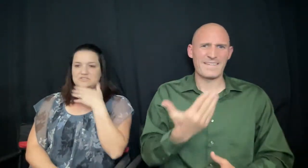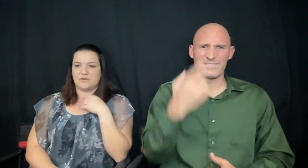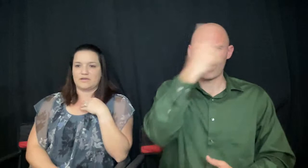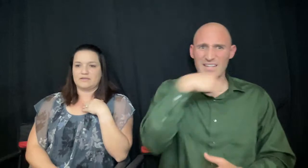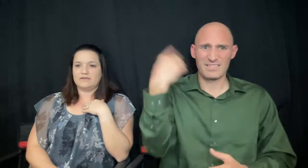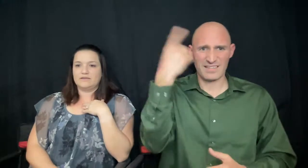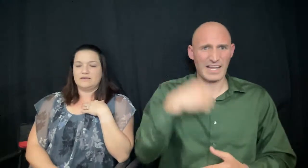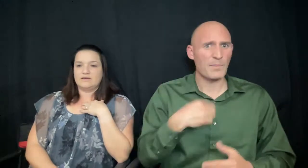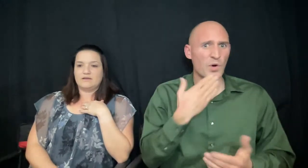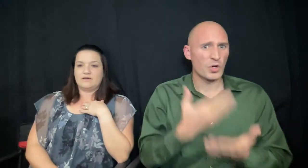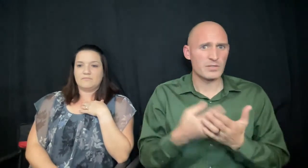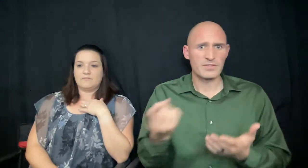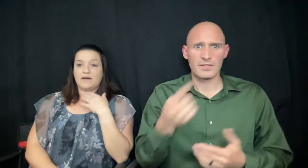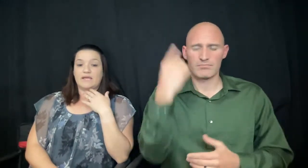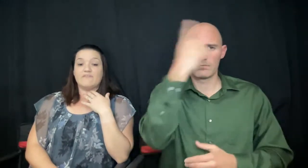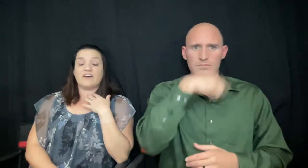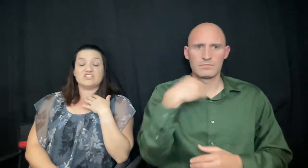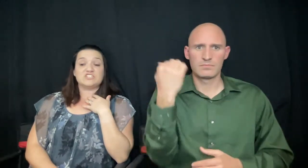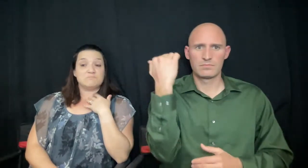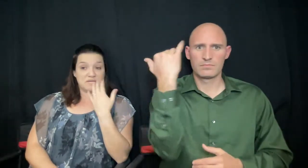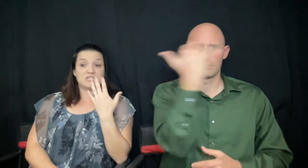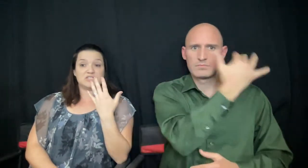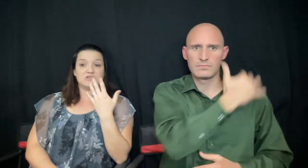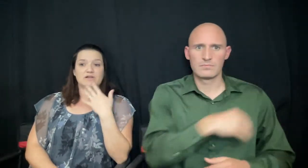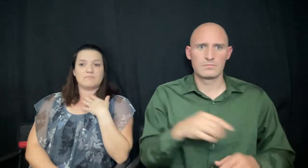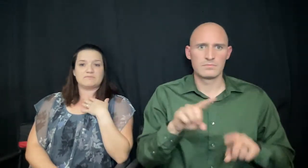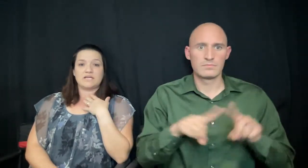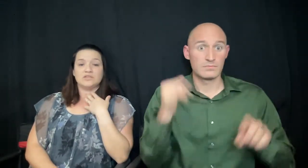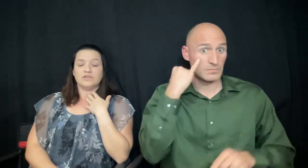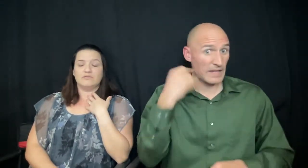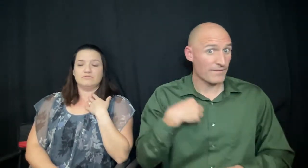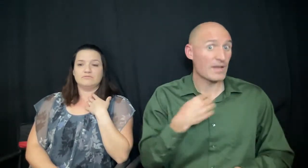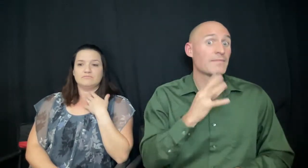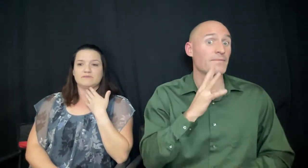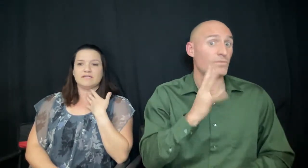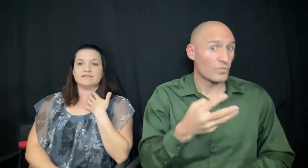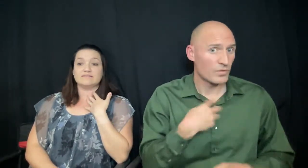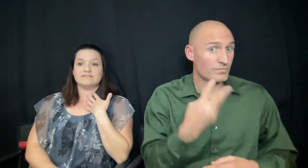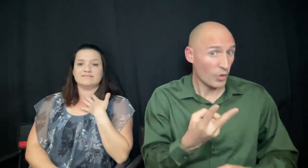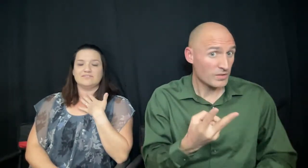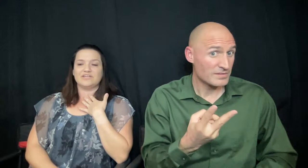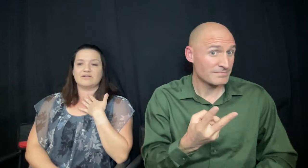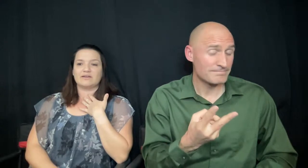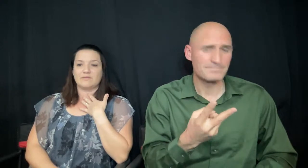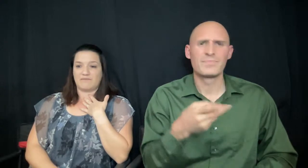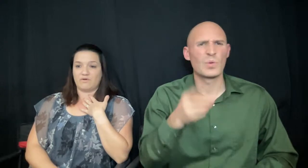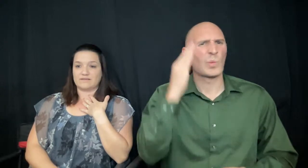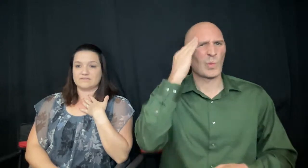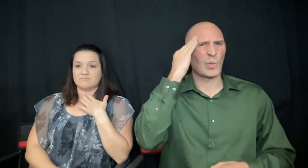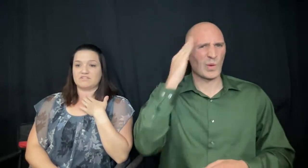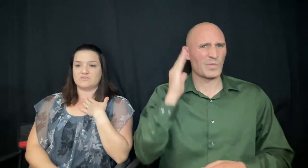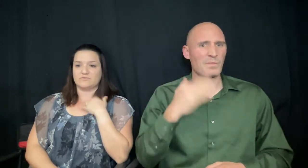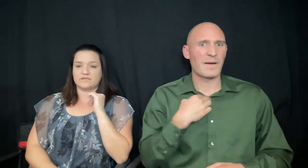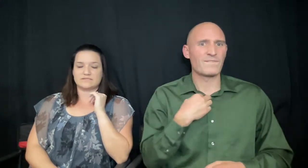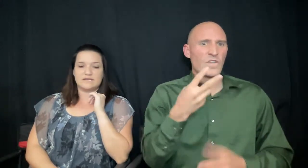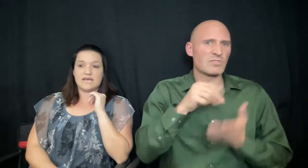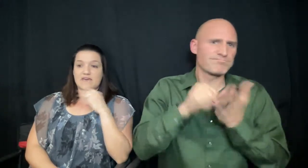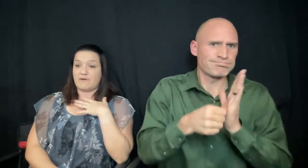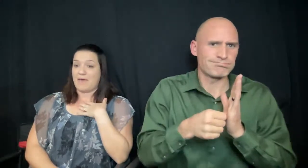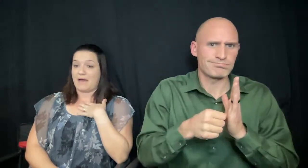stoic. But if I speak to you and I'm upset, you'll know, because you'll hear it in my voice, my tone of voice. If I'm